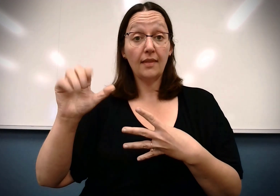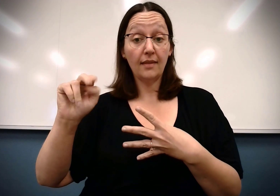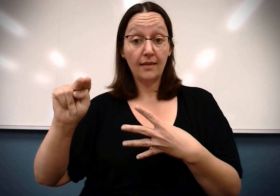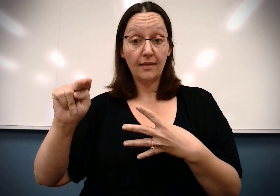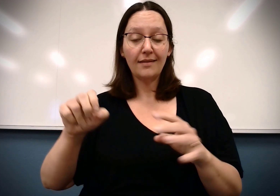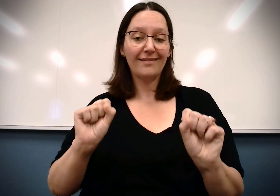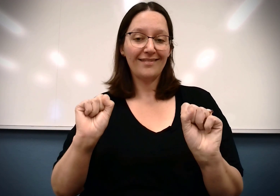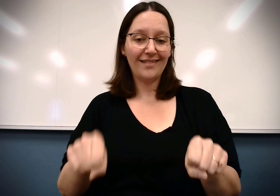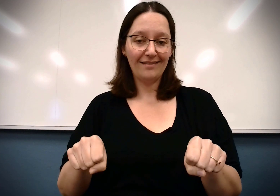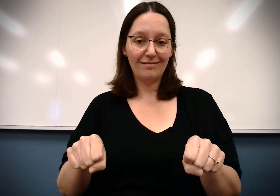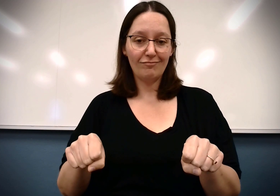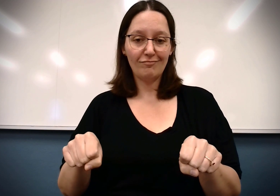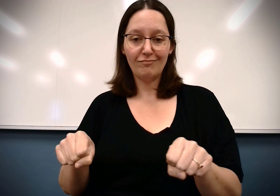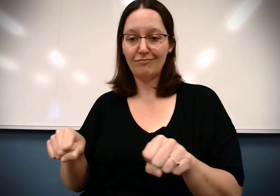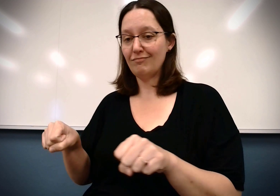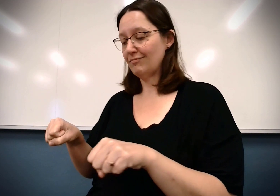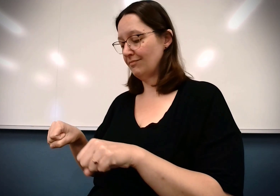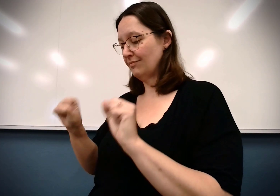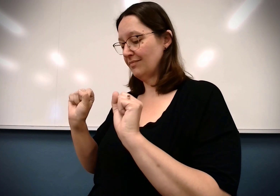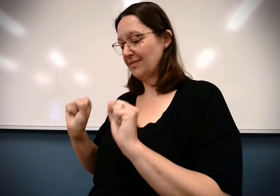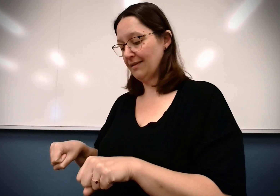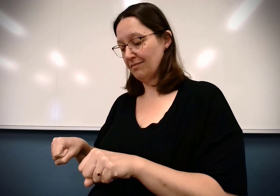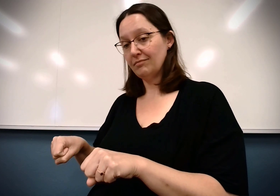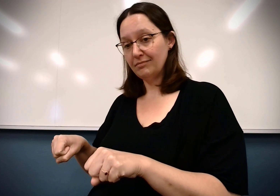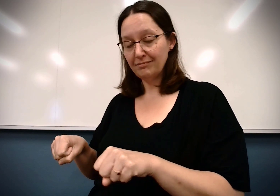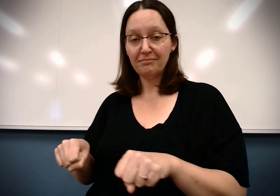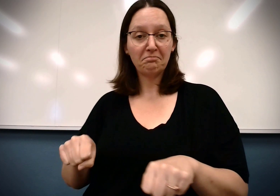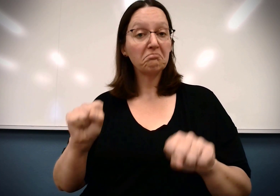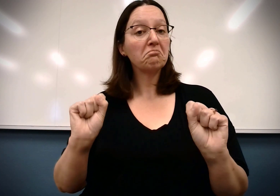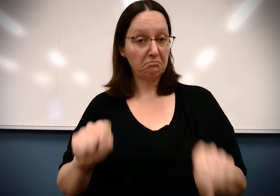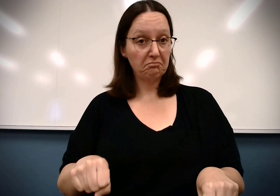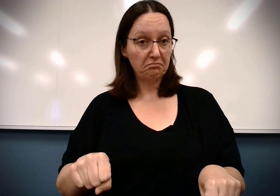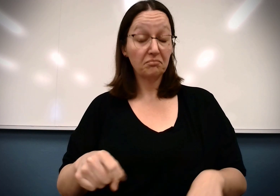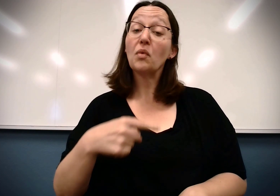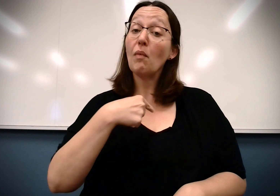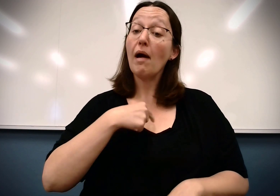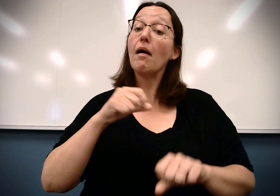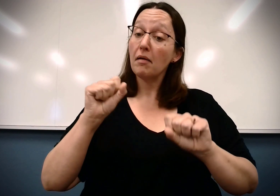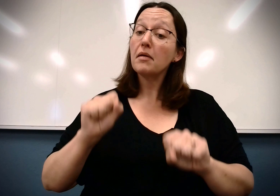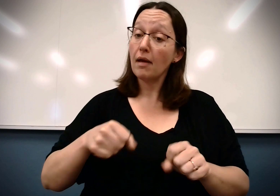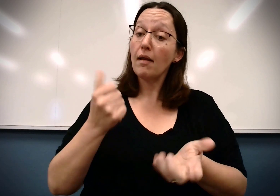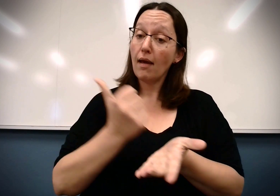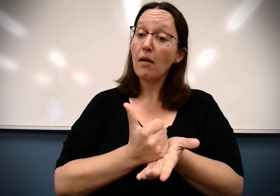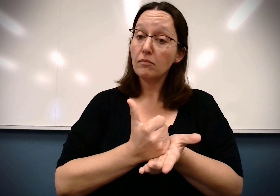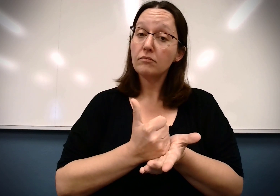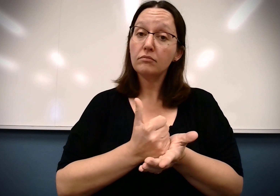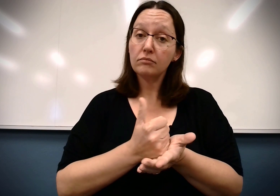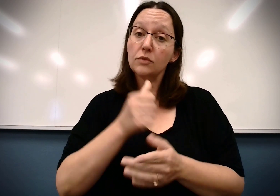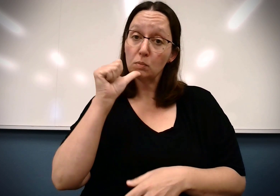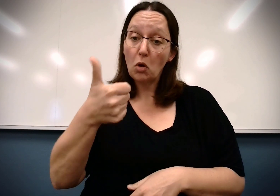The sign can are 2 S's. You bend at your wrists and push down, palms down, can. I can help. I